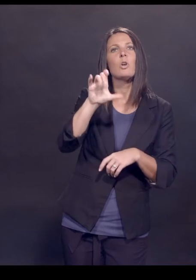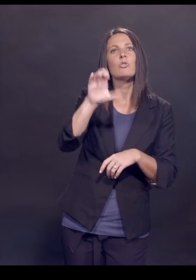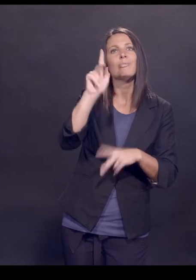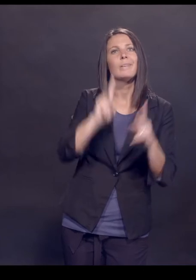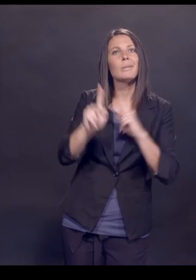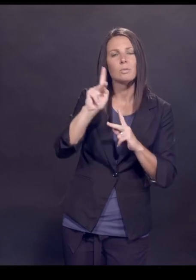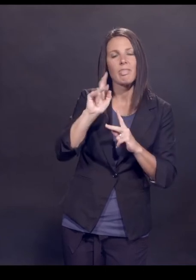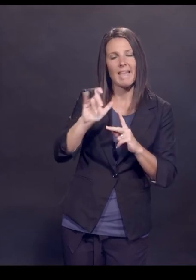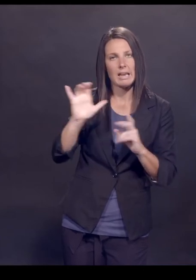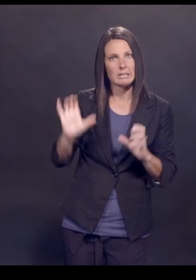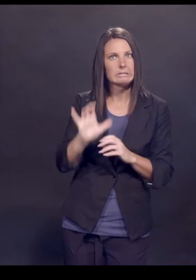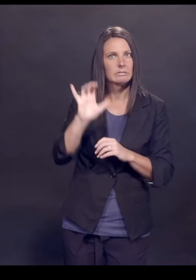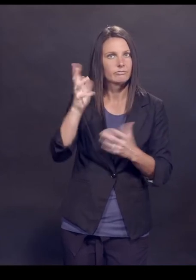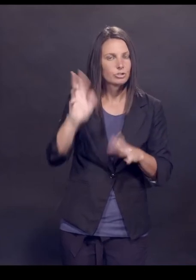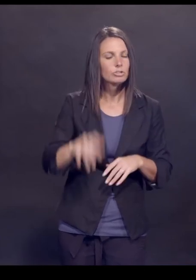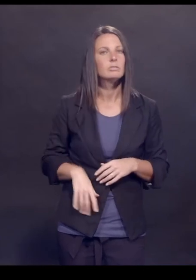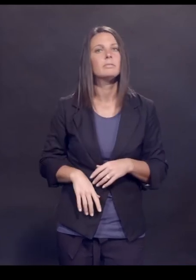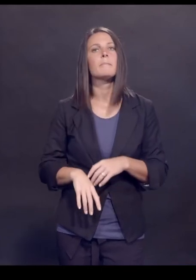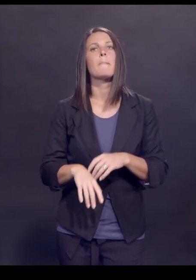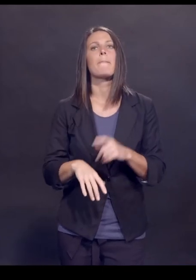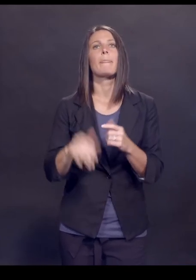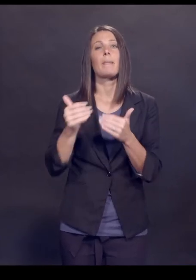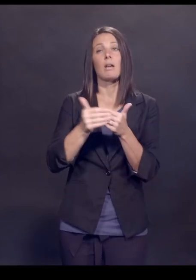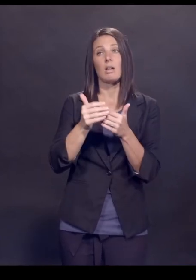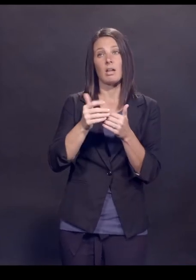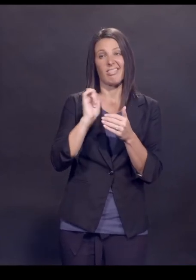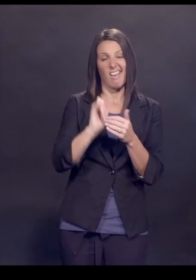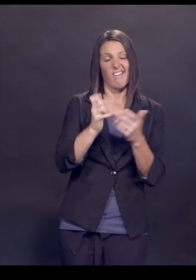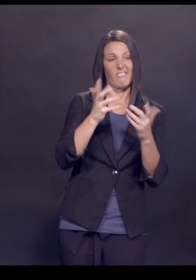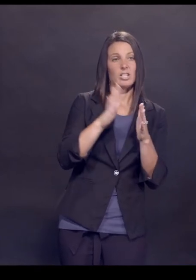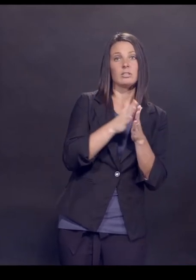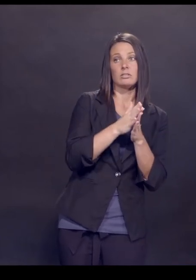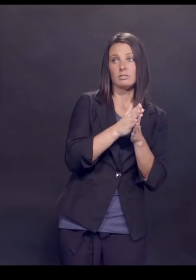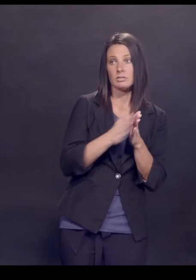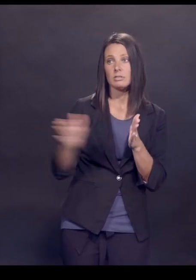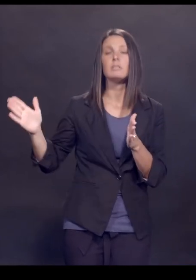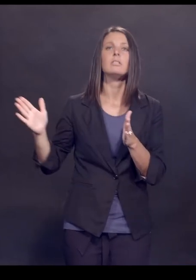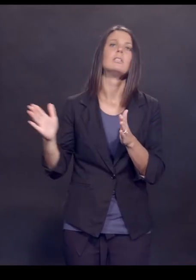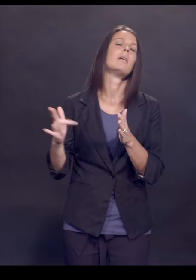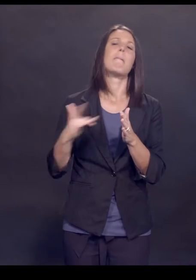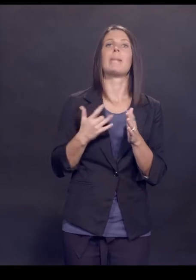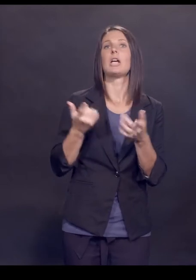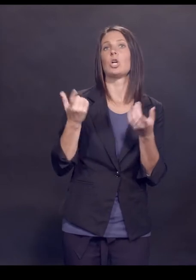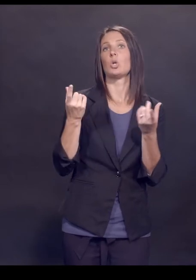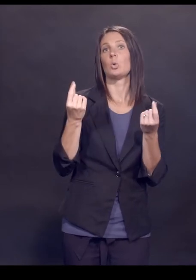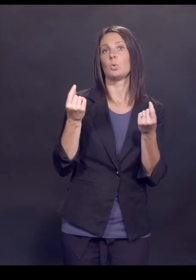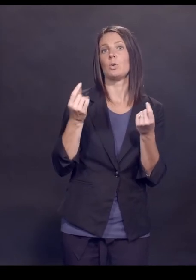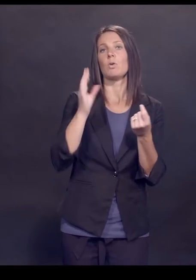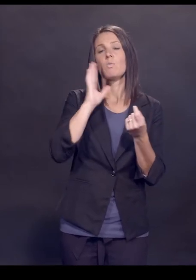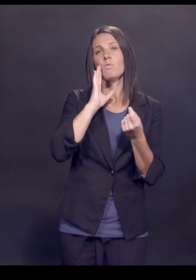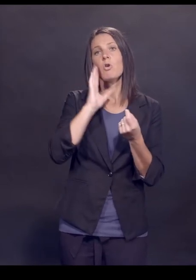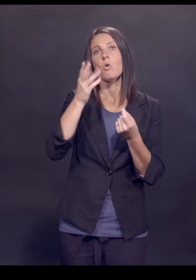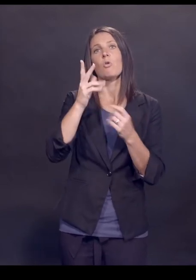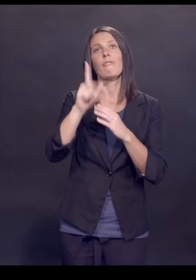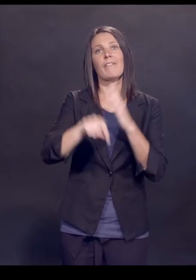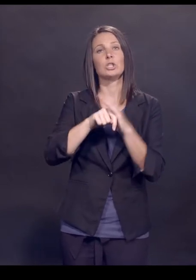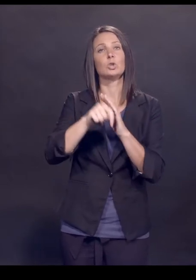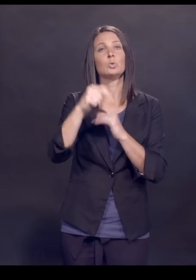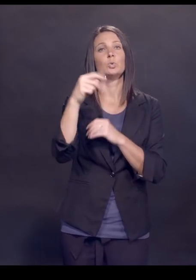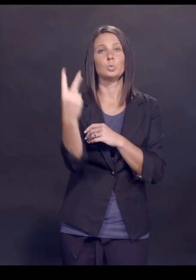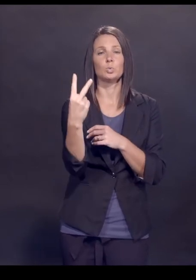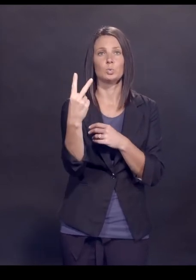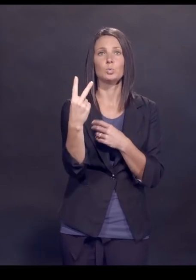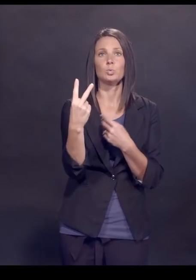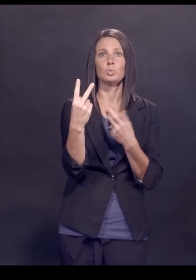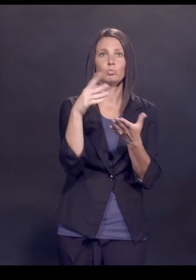What became different was from that point on. Normally what you would do is you would go to a phase two study where